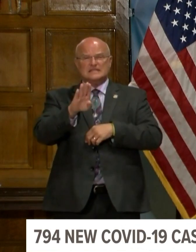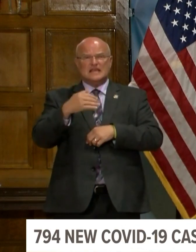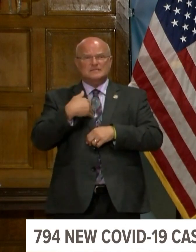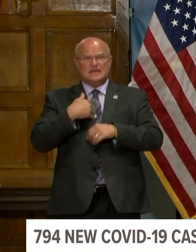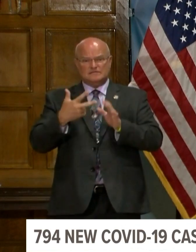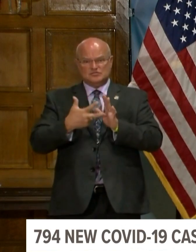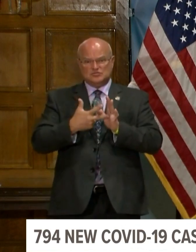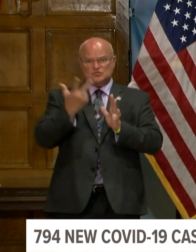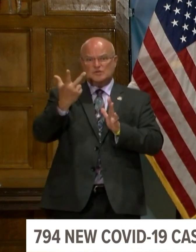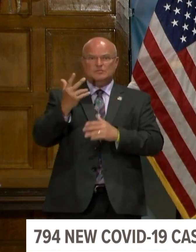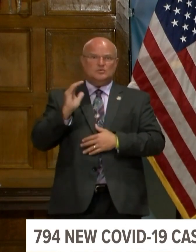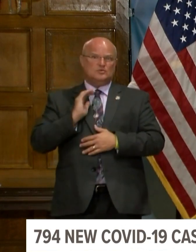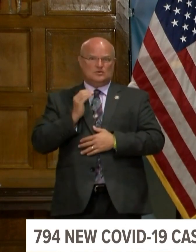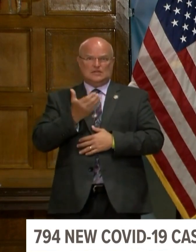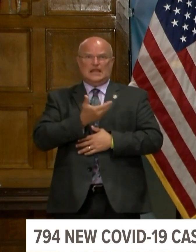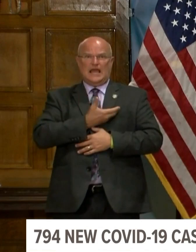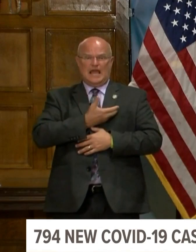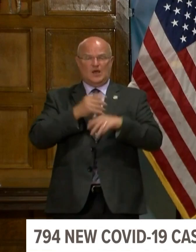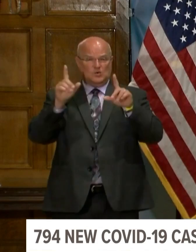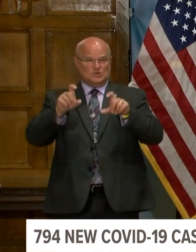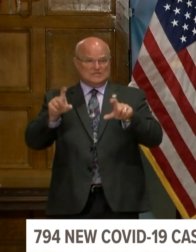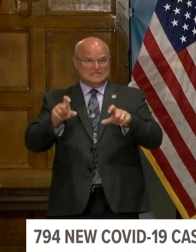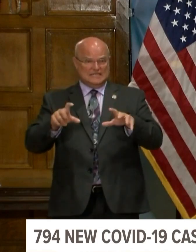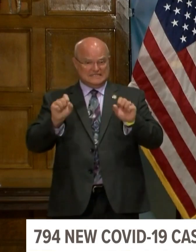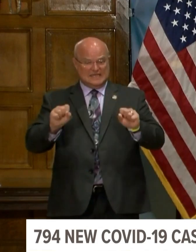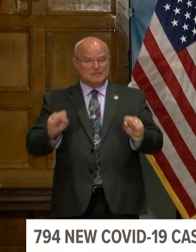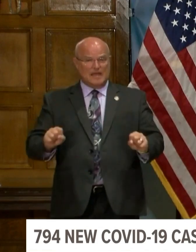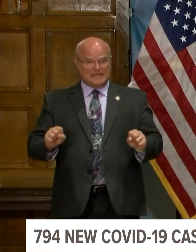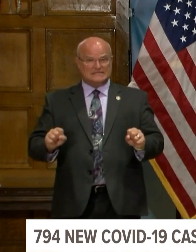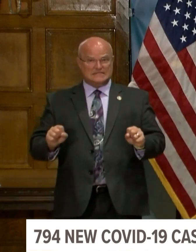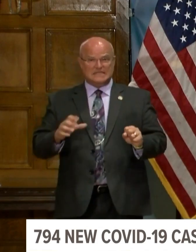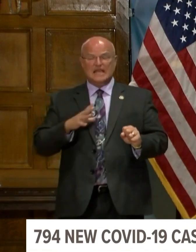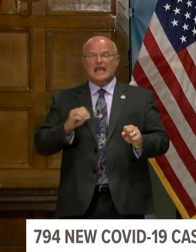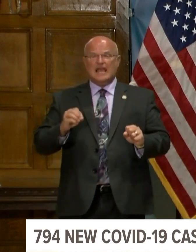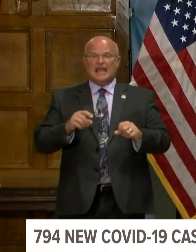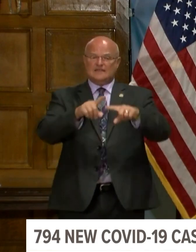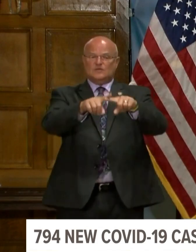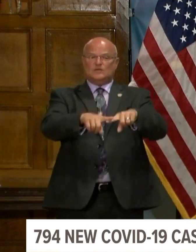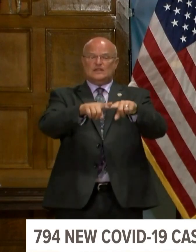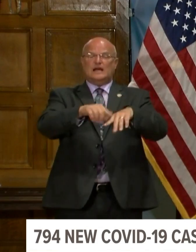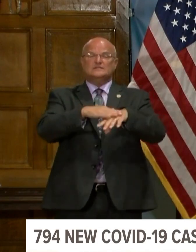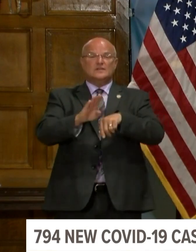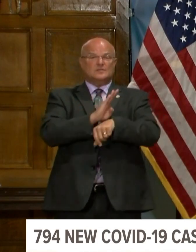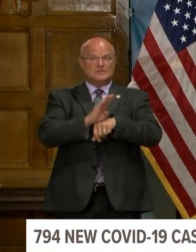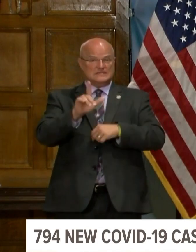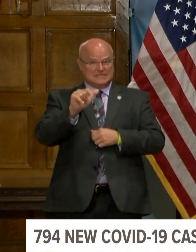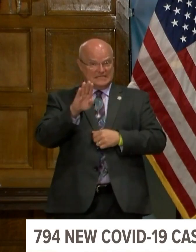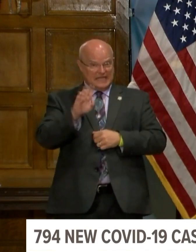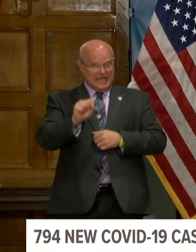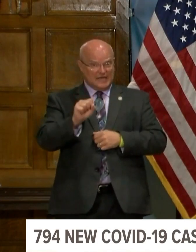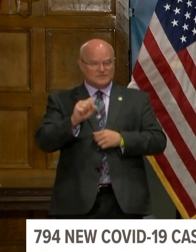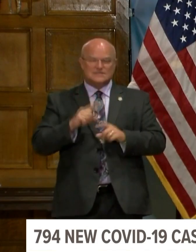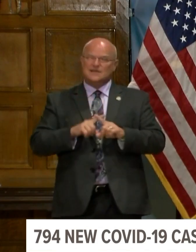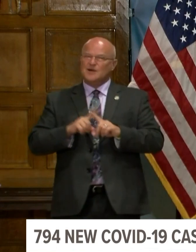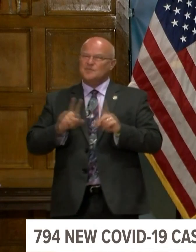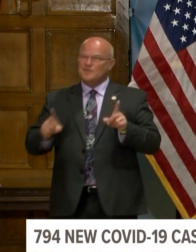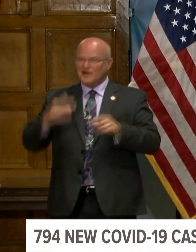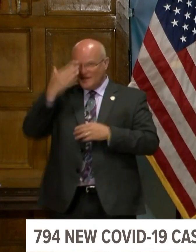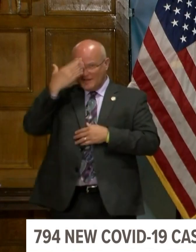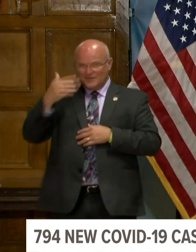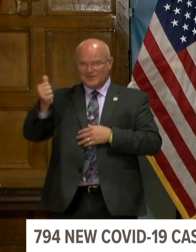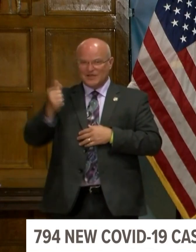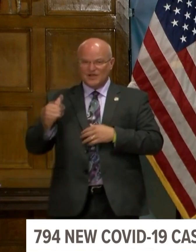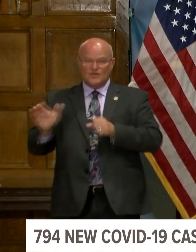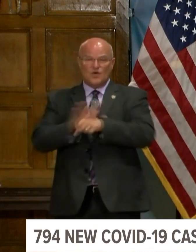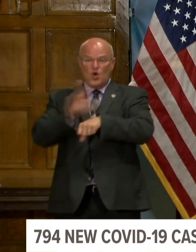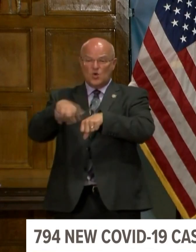about tripled our testing capacity and the reliance that we have on our commercial labs. But because